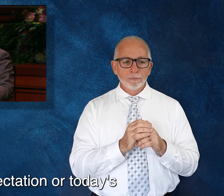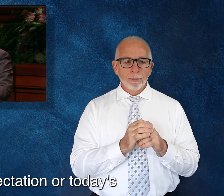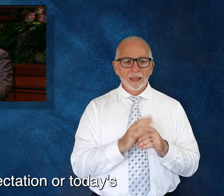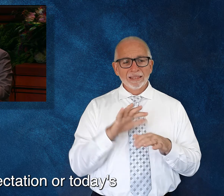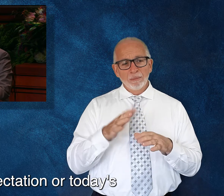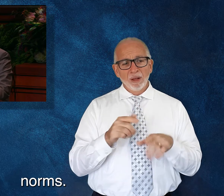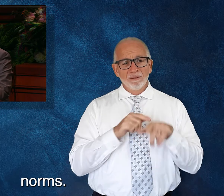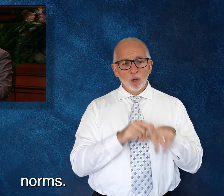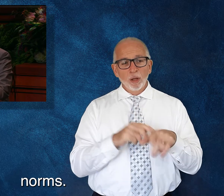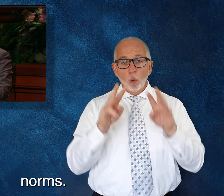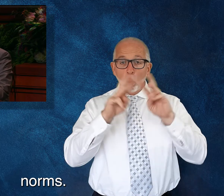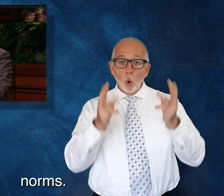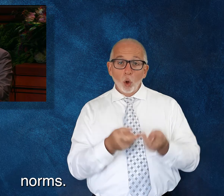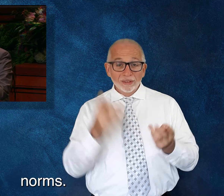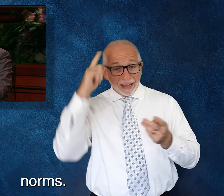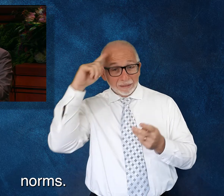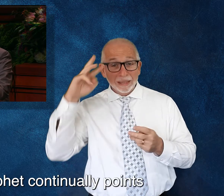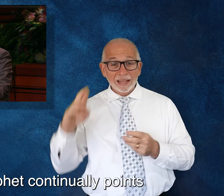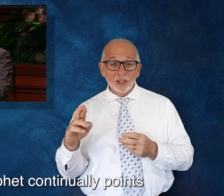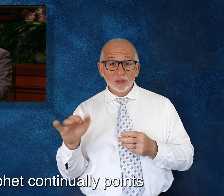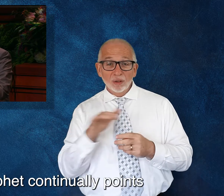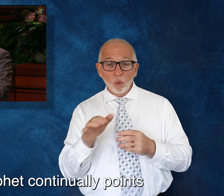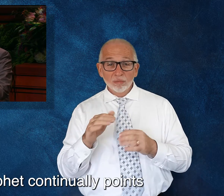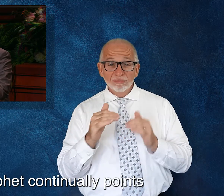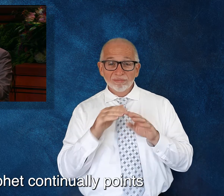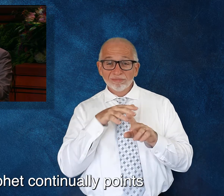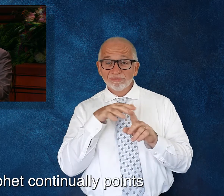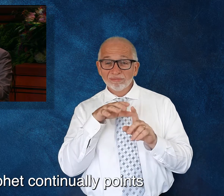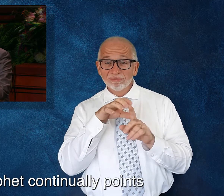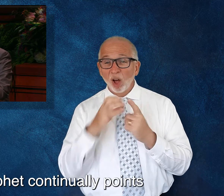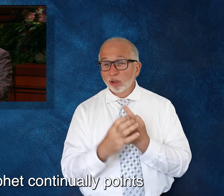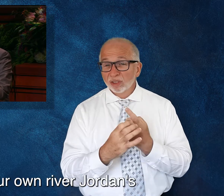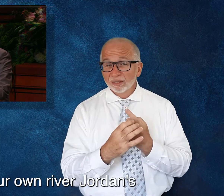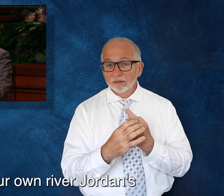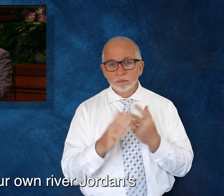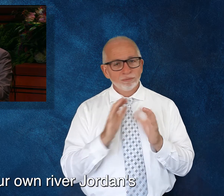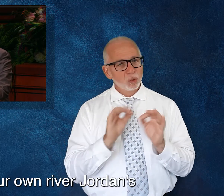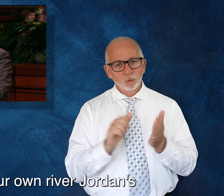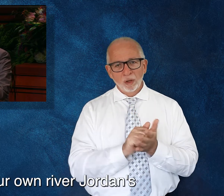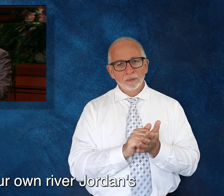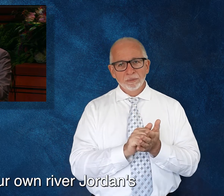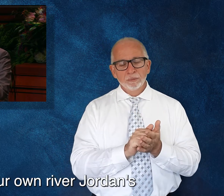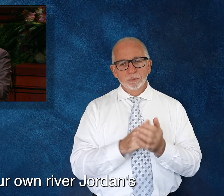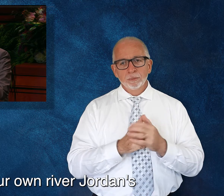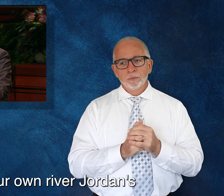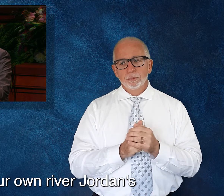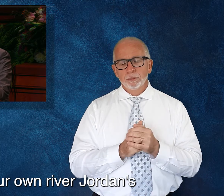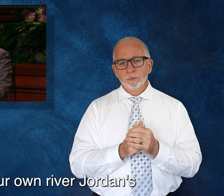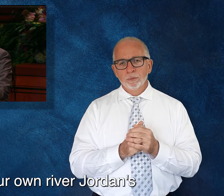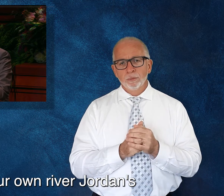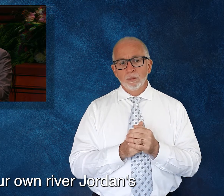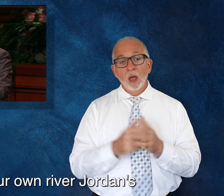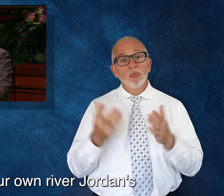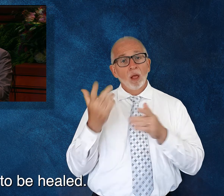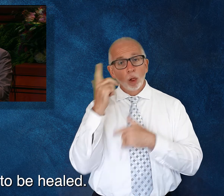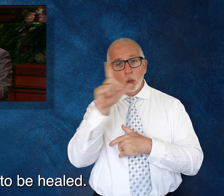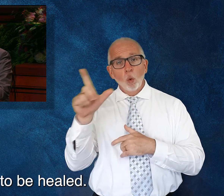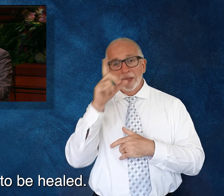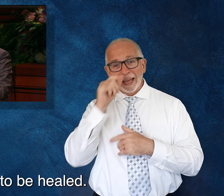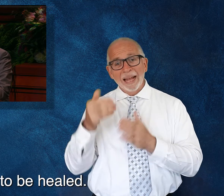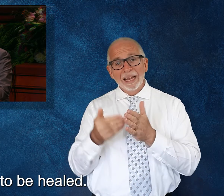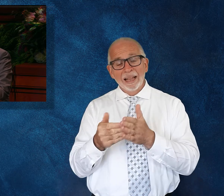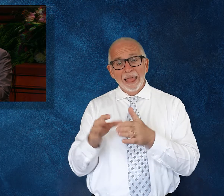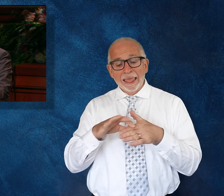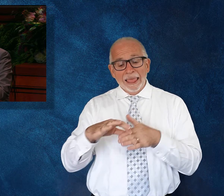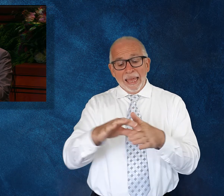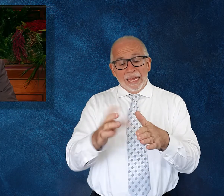or today's norms. Our prophet continually points us to our own River Jordans to be